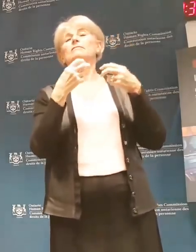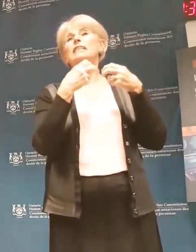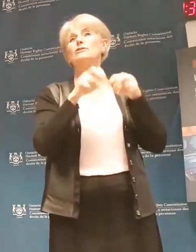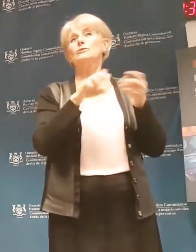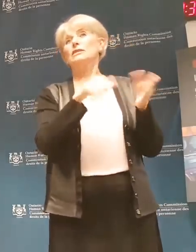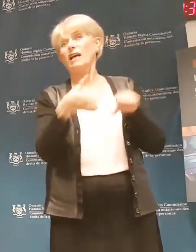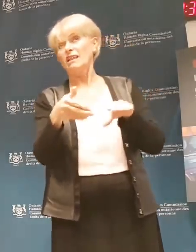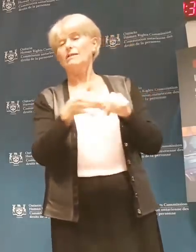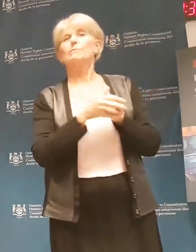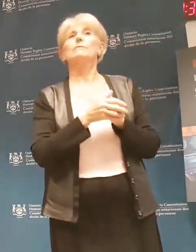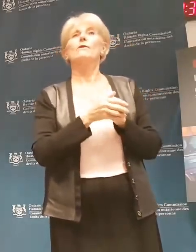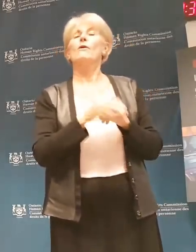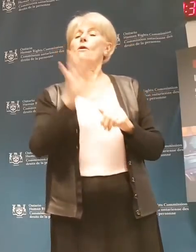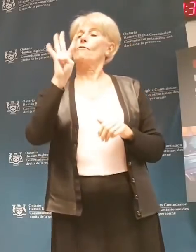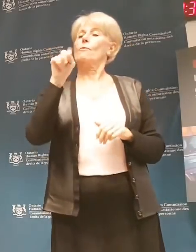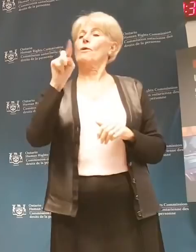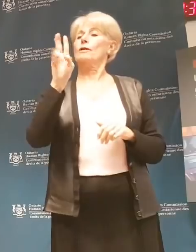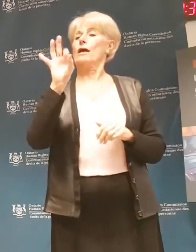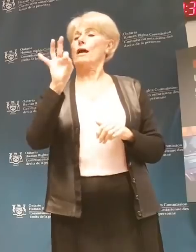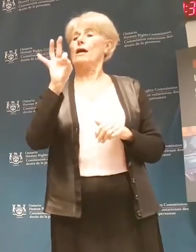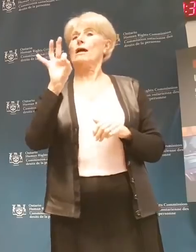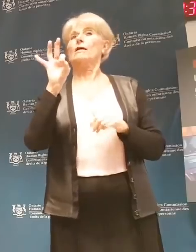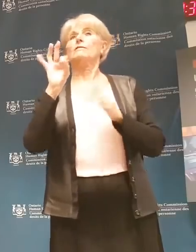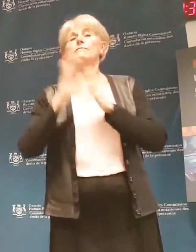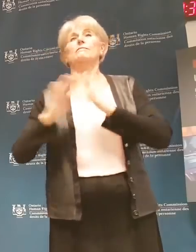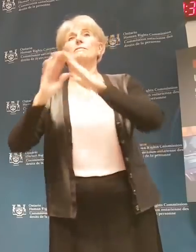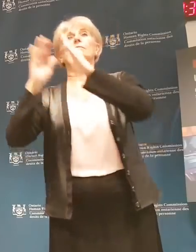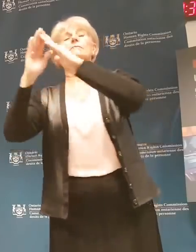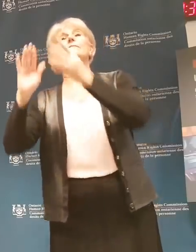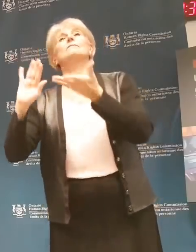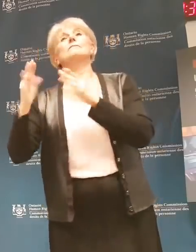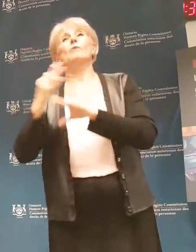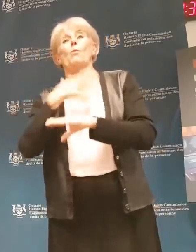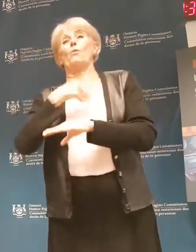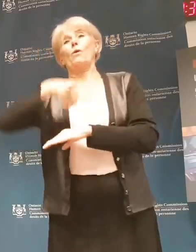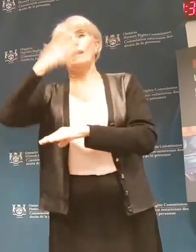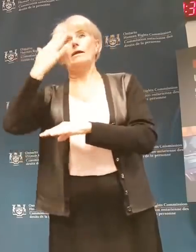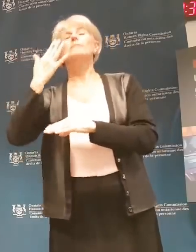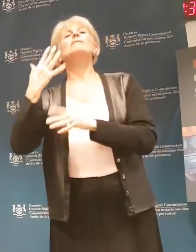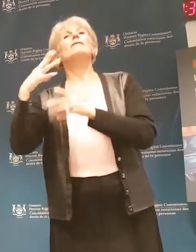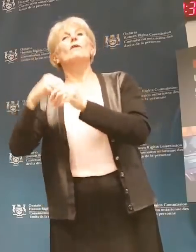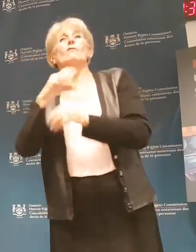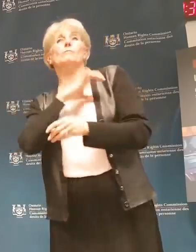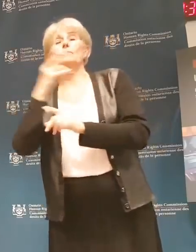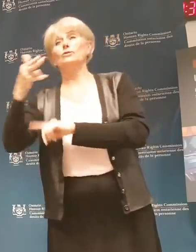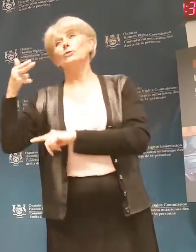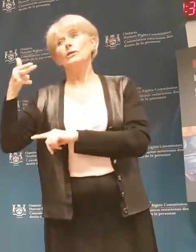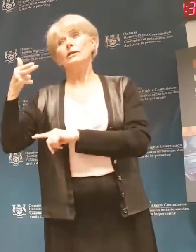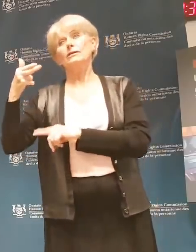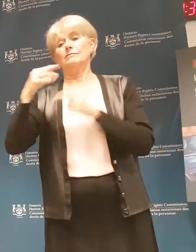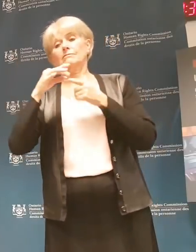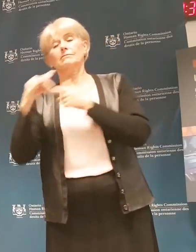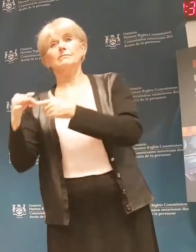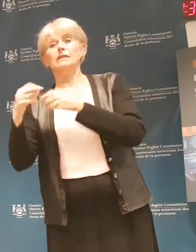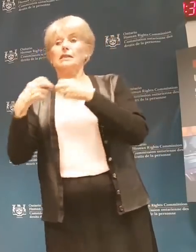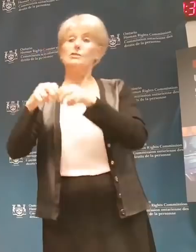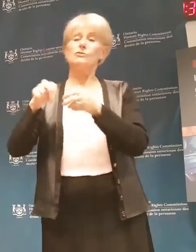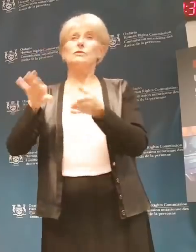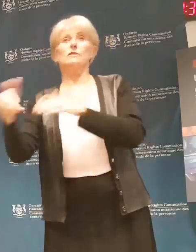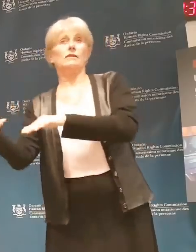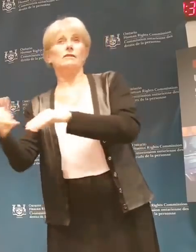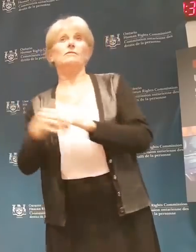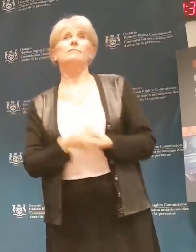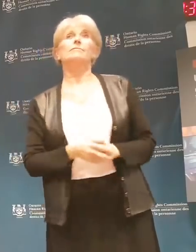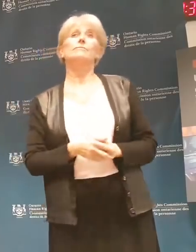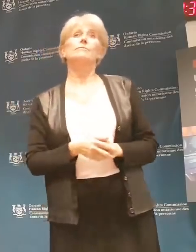or death, 4.9 times more likely than a white person to be involved in a police shooting that resulted in injury or death,